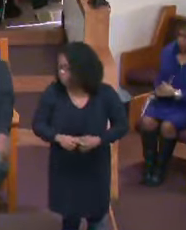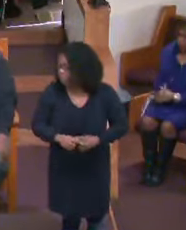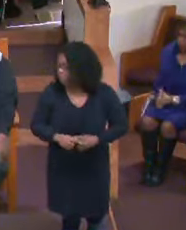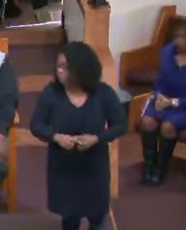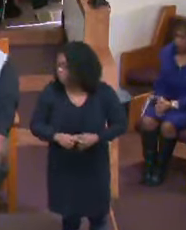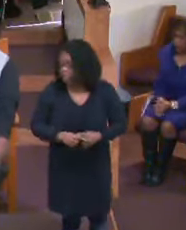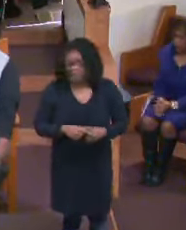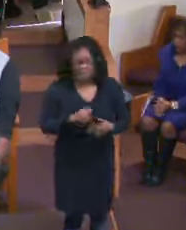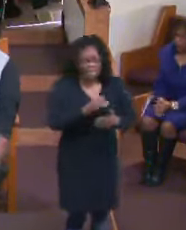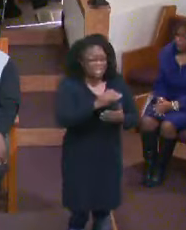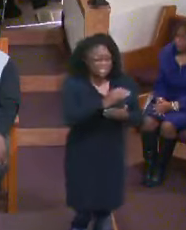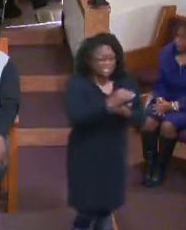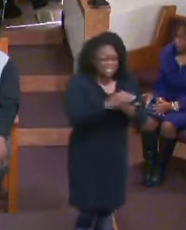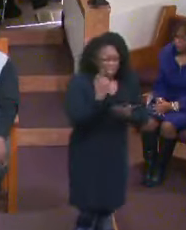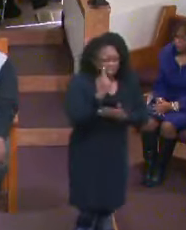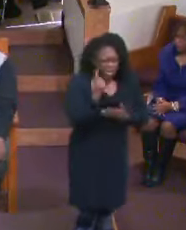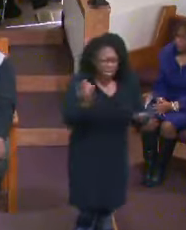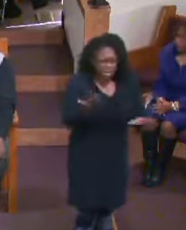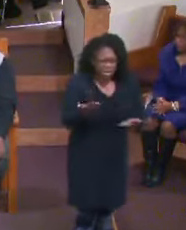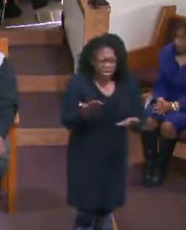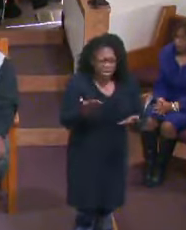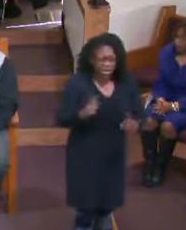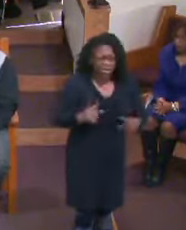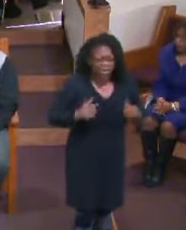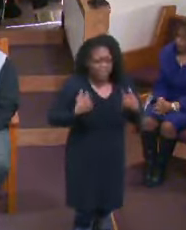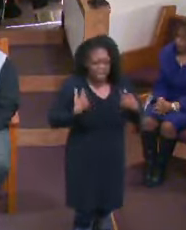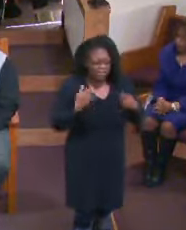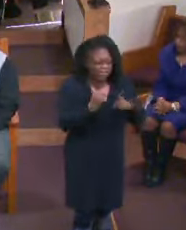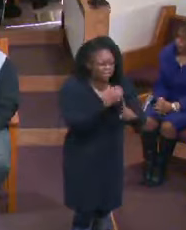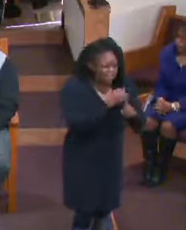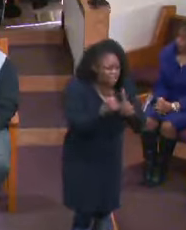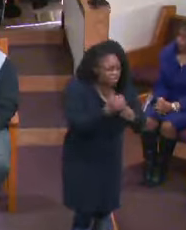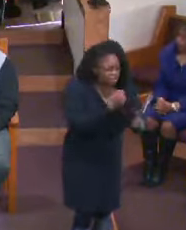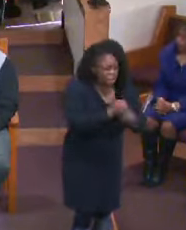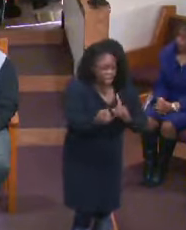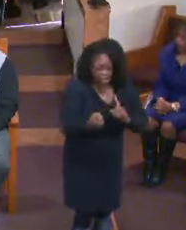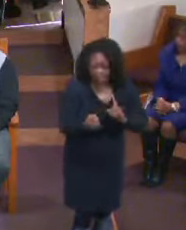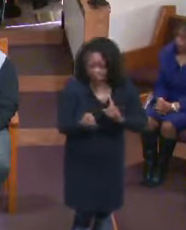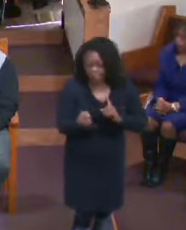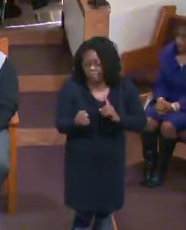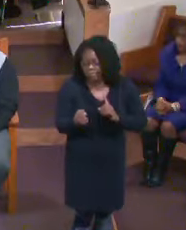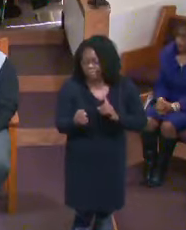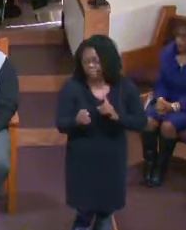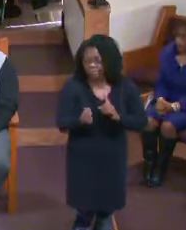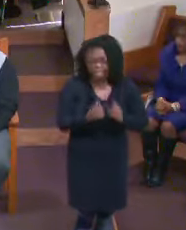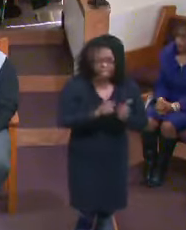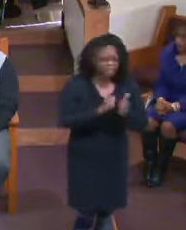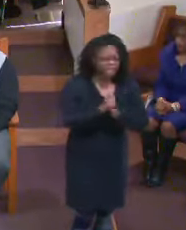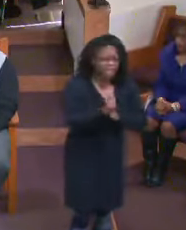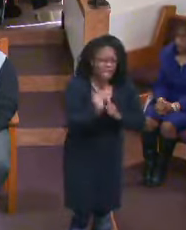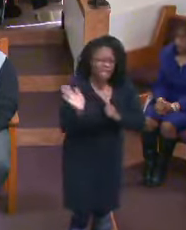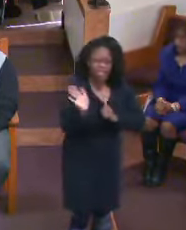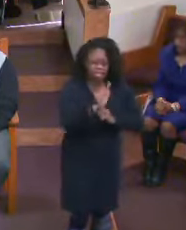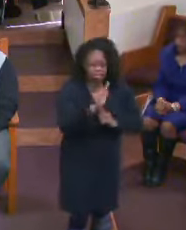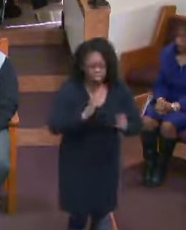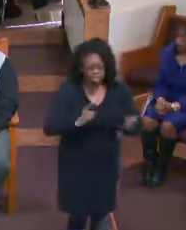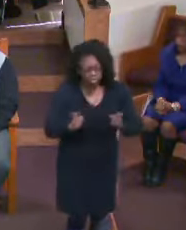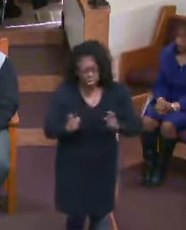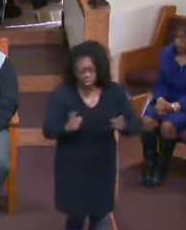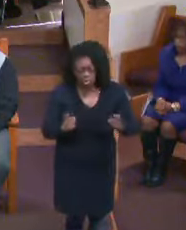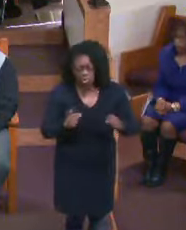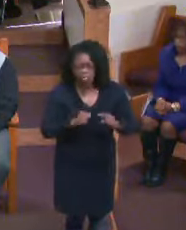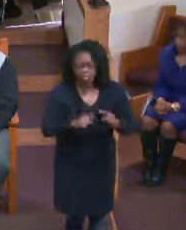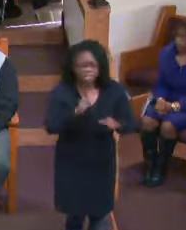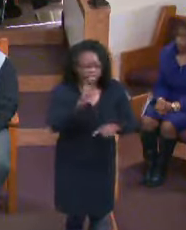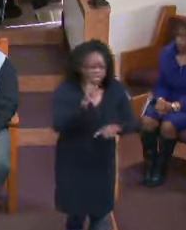it. Someone in here, life is battling you down, and it has gone beyond your control. But you need